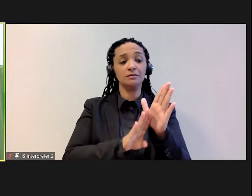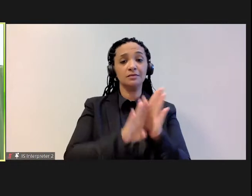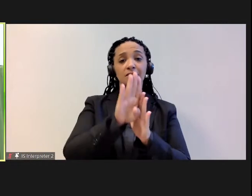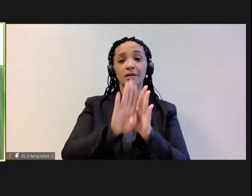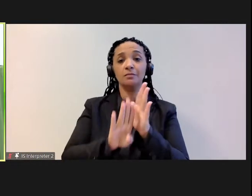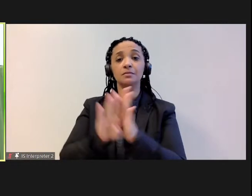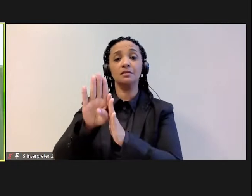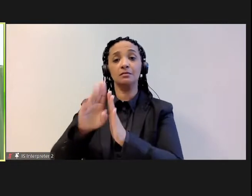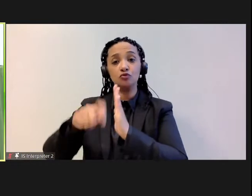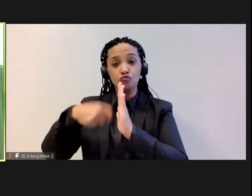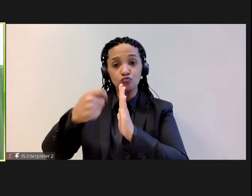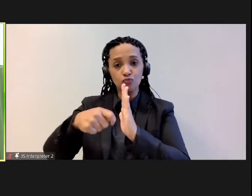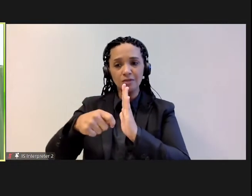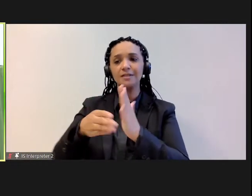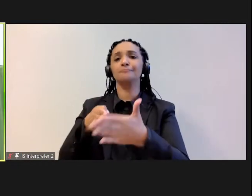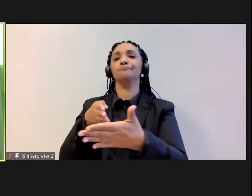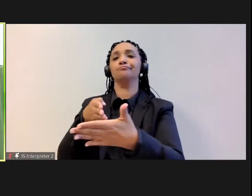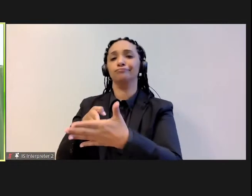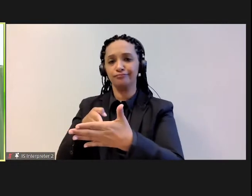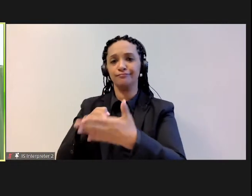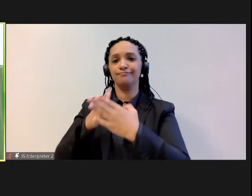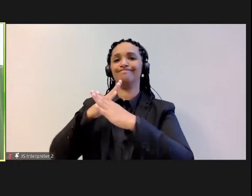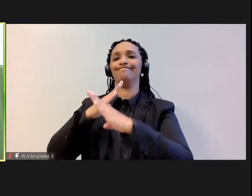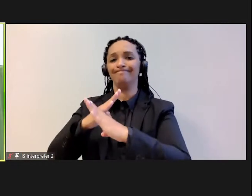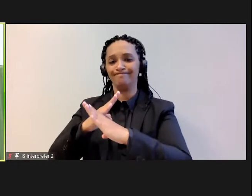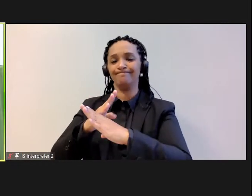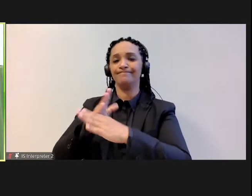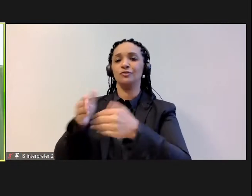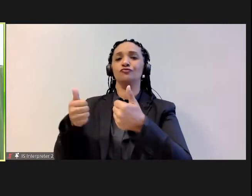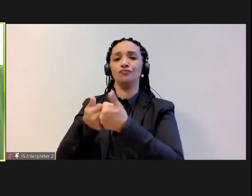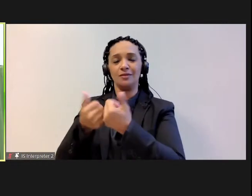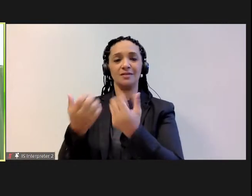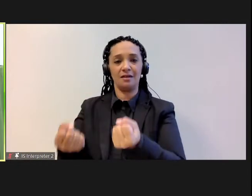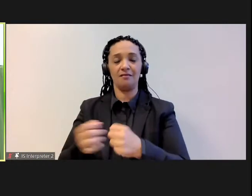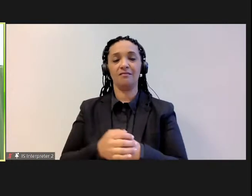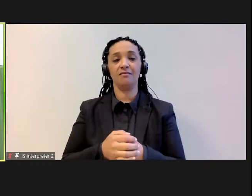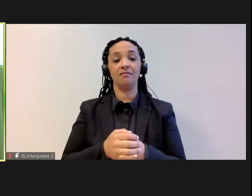We have the population census